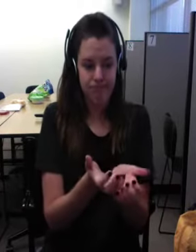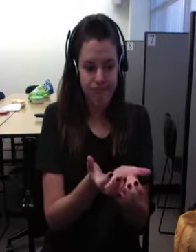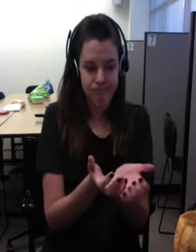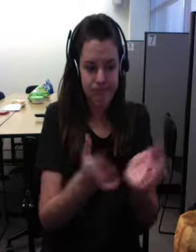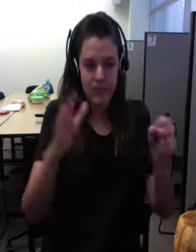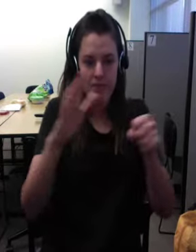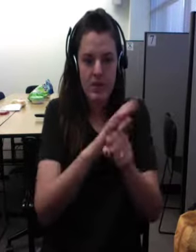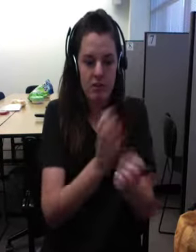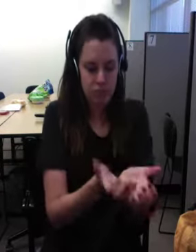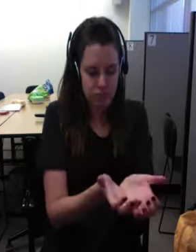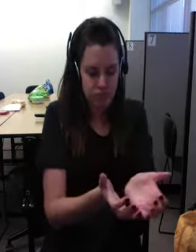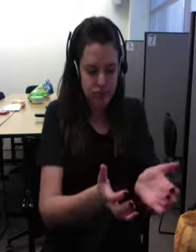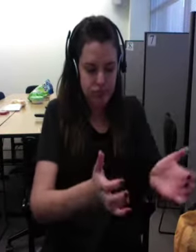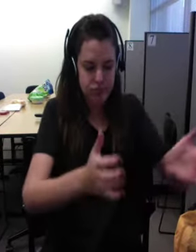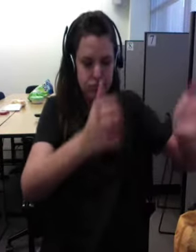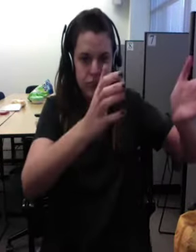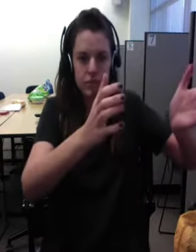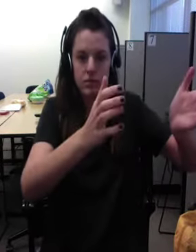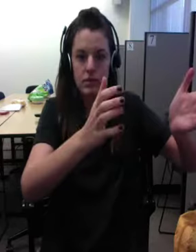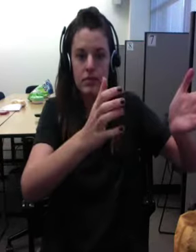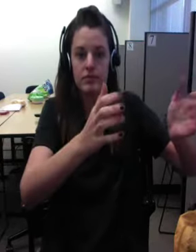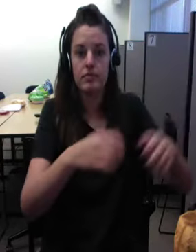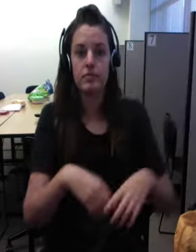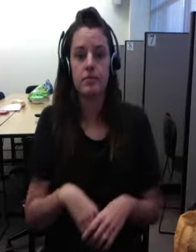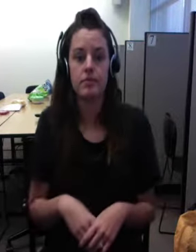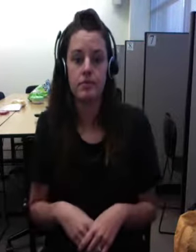gases will spread out to completely fill the container they are in.